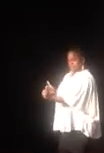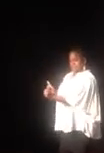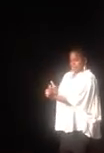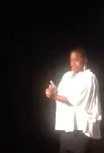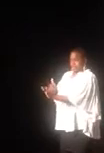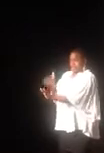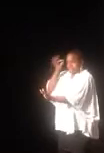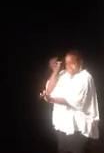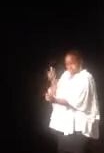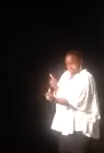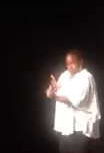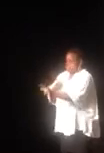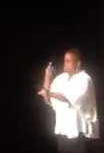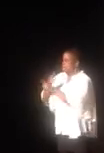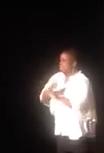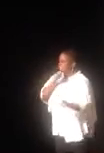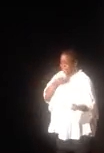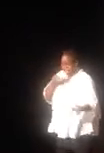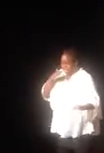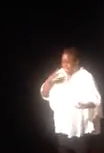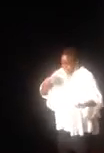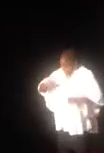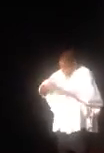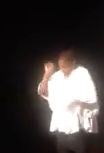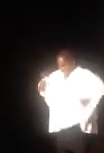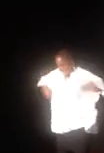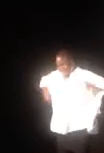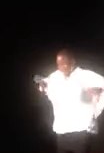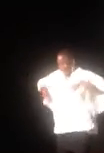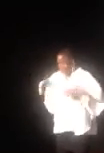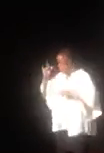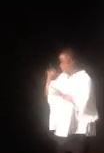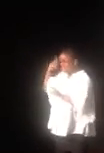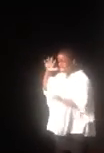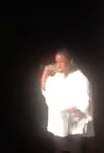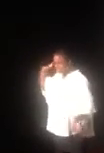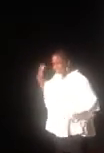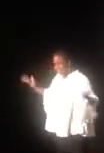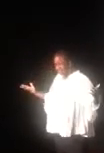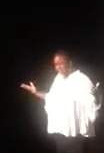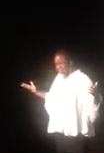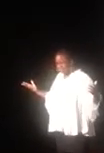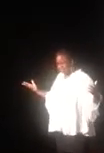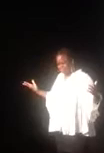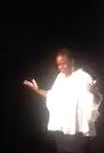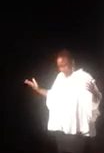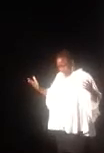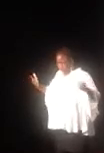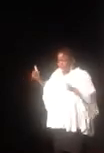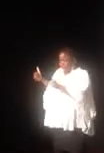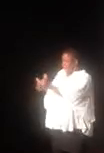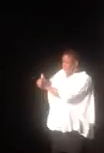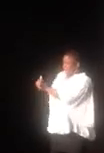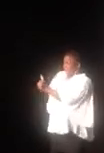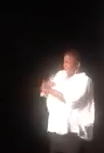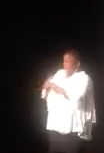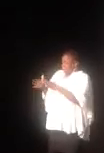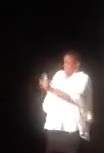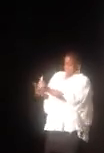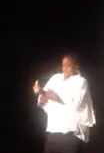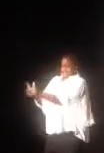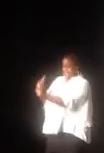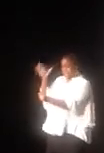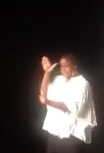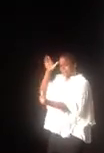and I ran because this man appeared crazy. I couldn't lose him though, he was determined. I couldn't run fast enough, he